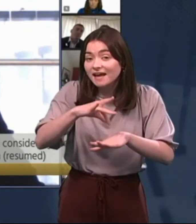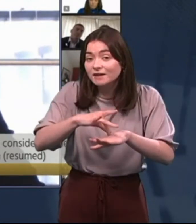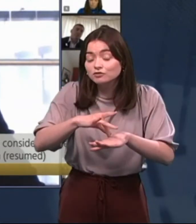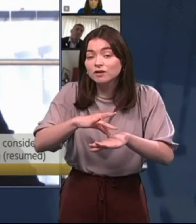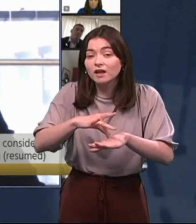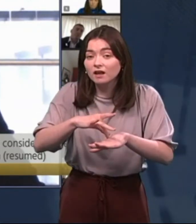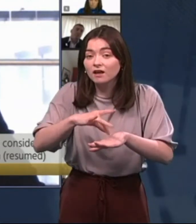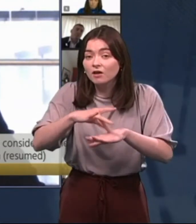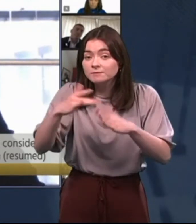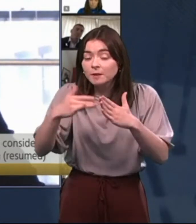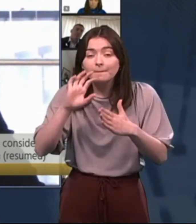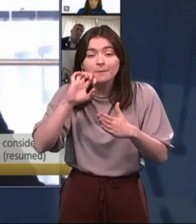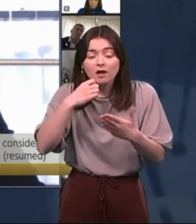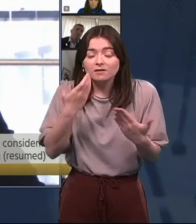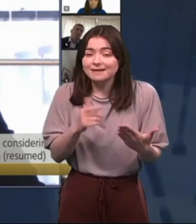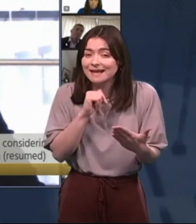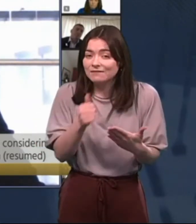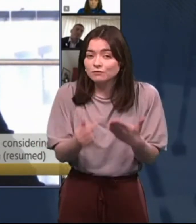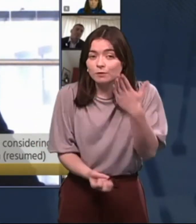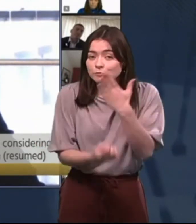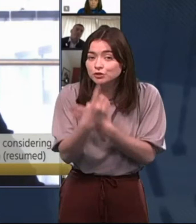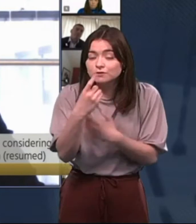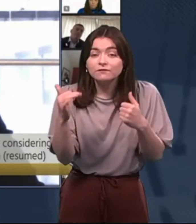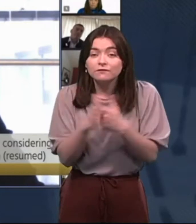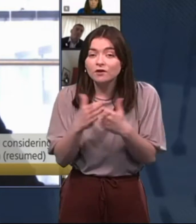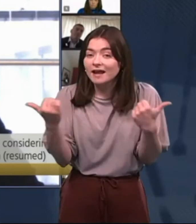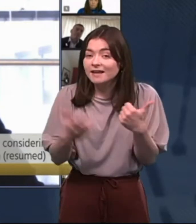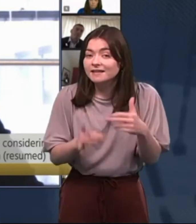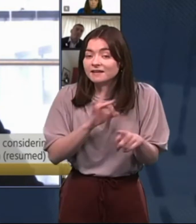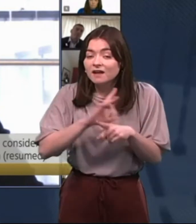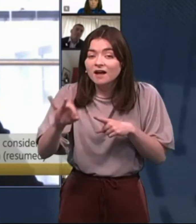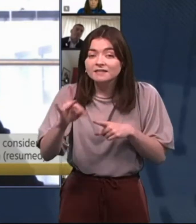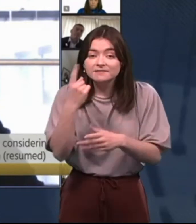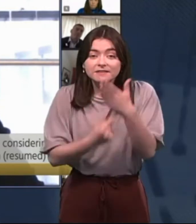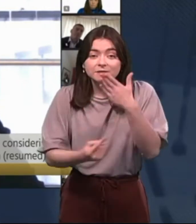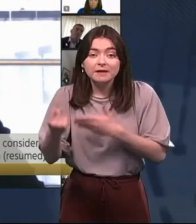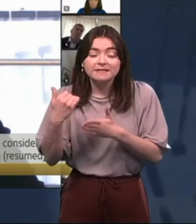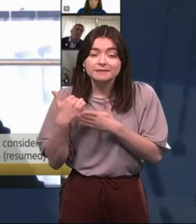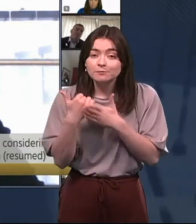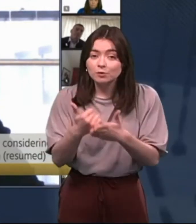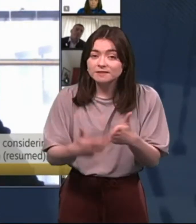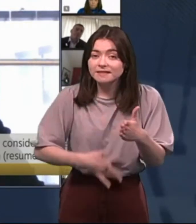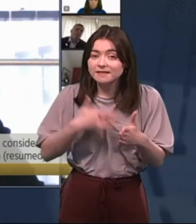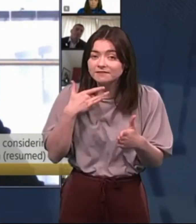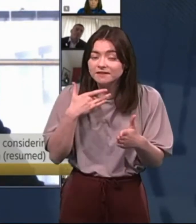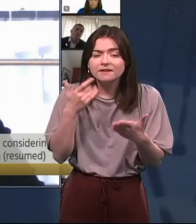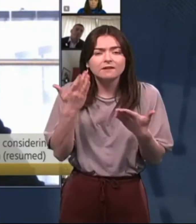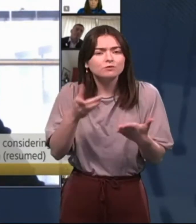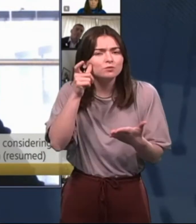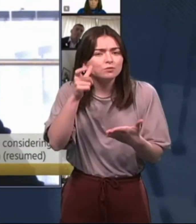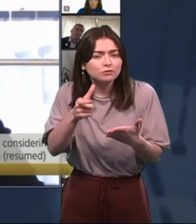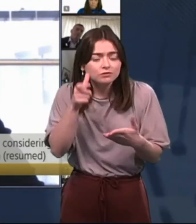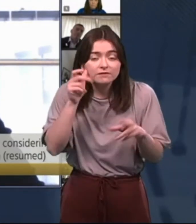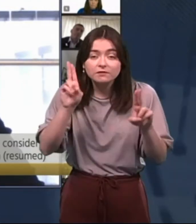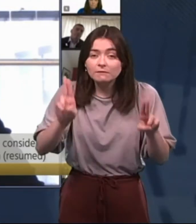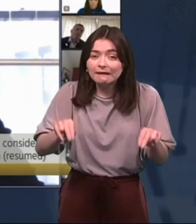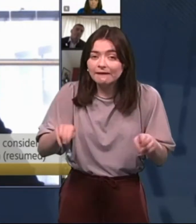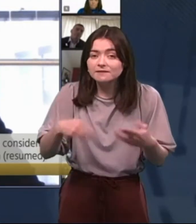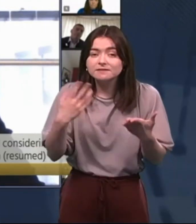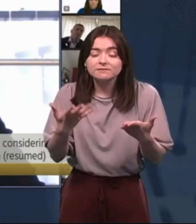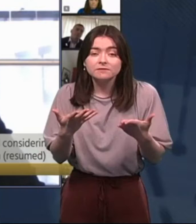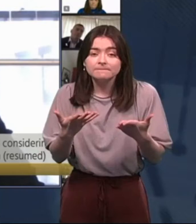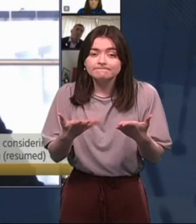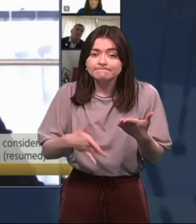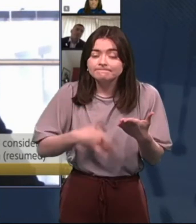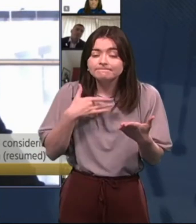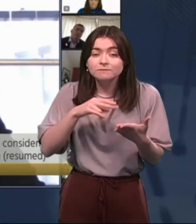no opportunity for any kind of independent supported living. I'm wondering if you can give a sense of the issues